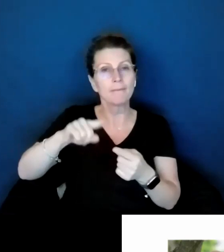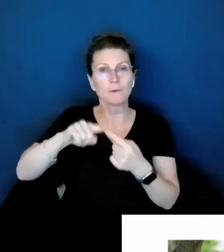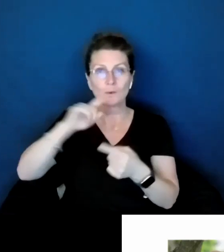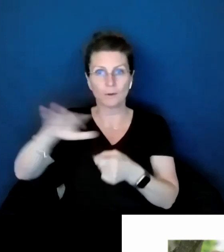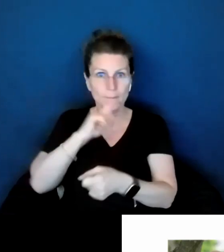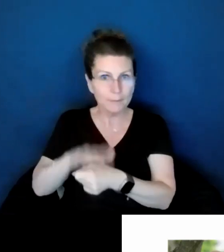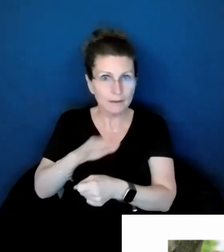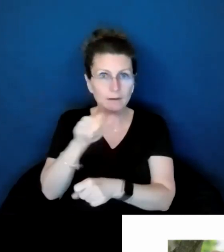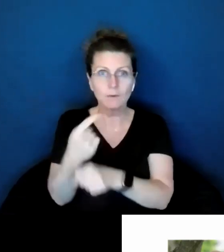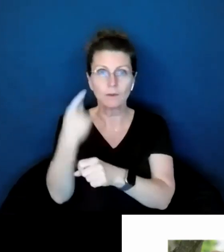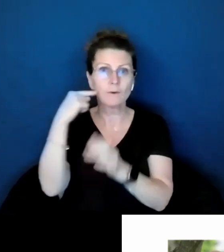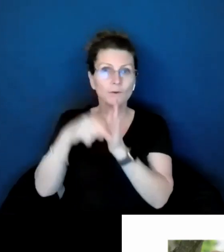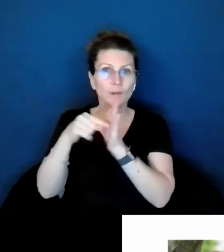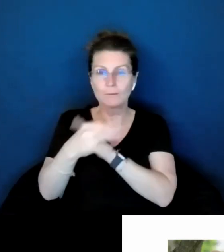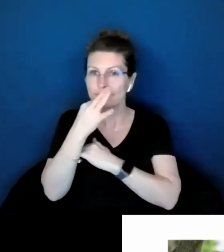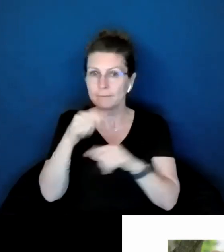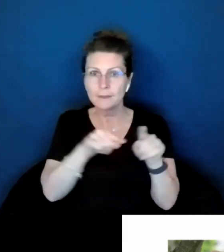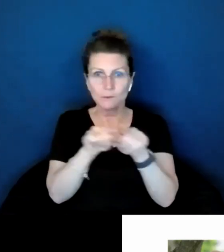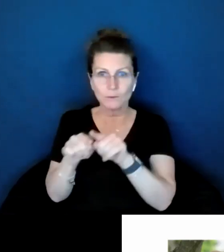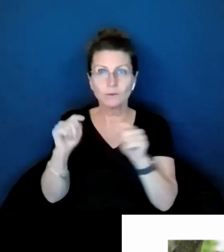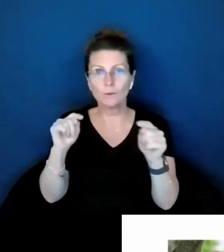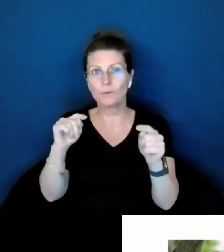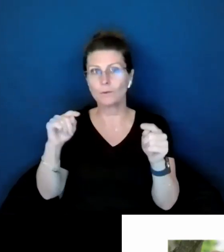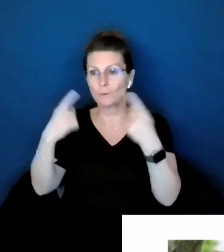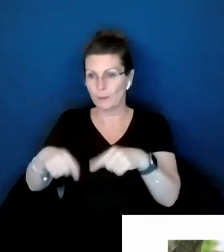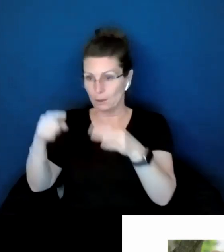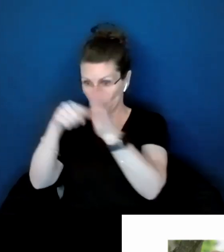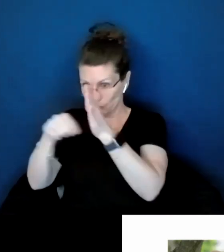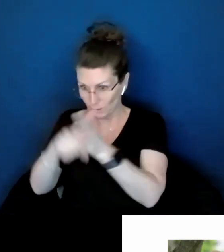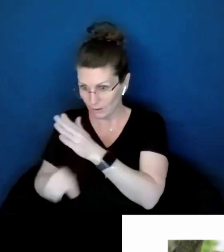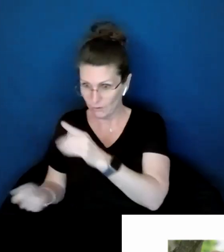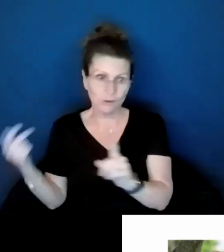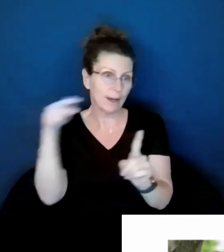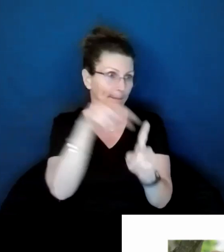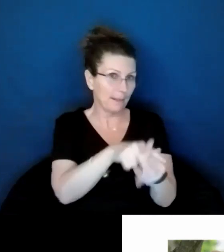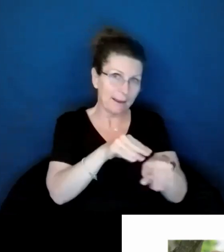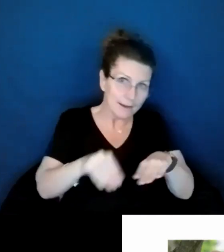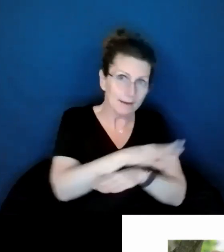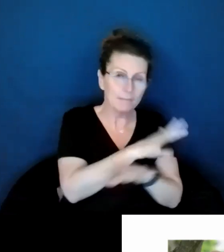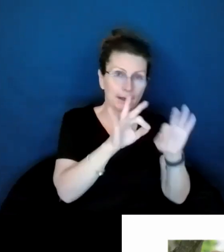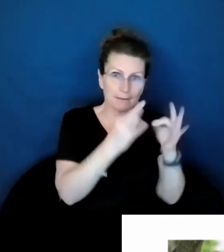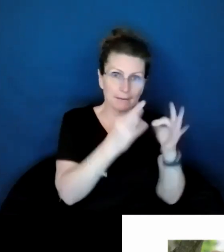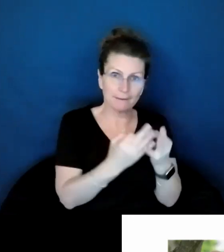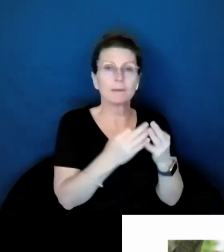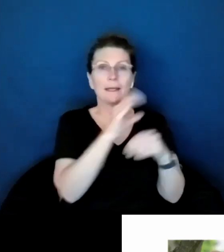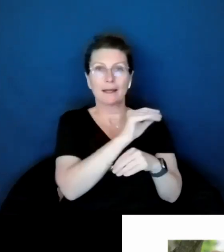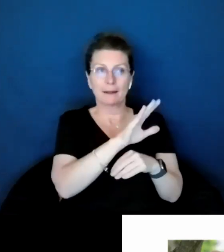only research excellence, but to the translation of our research into impact among families of children with